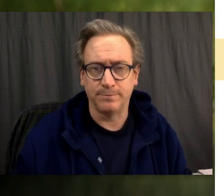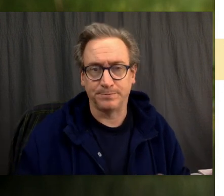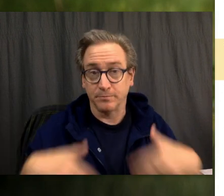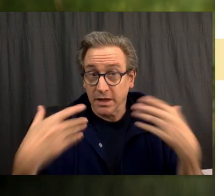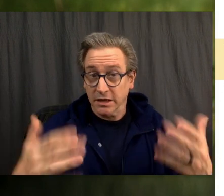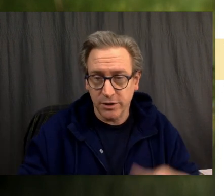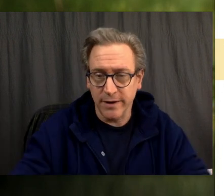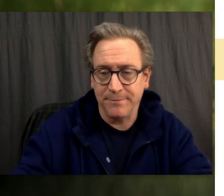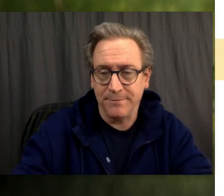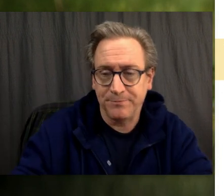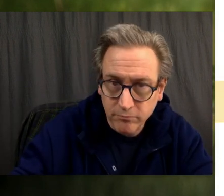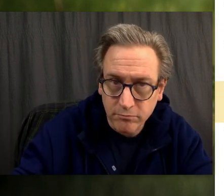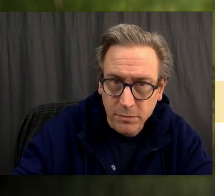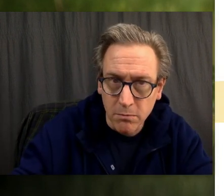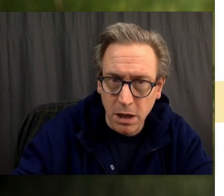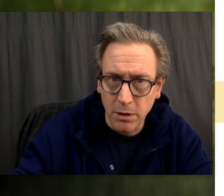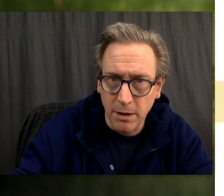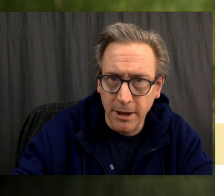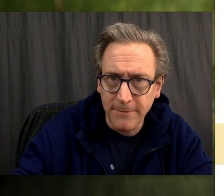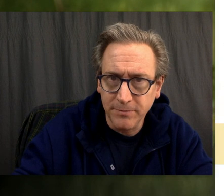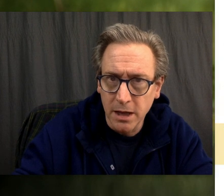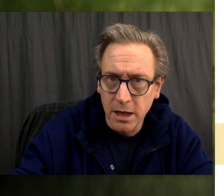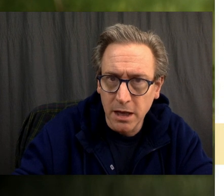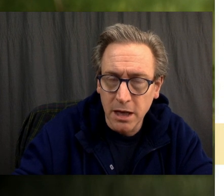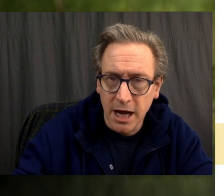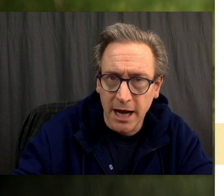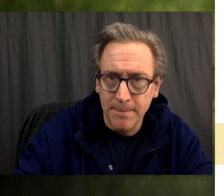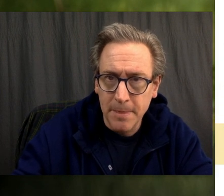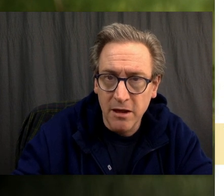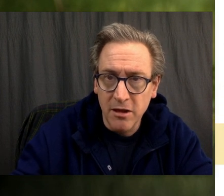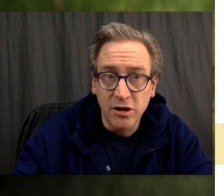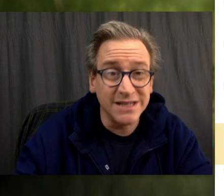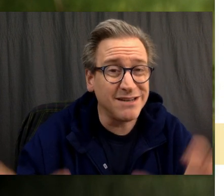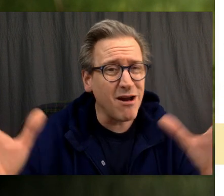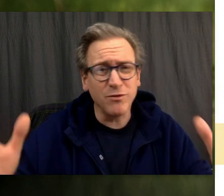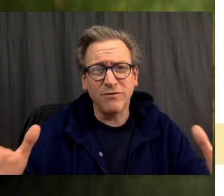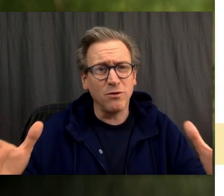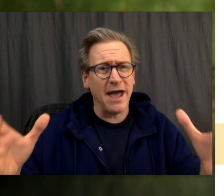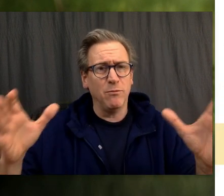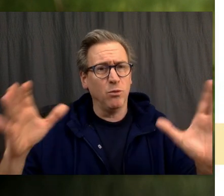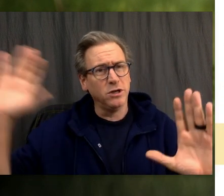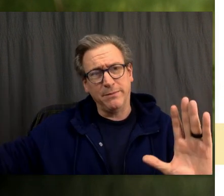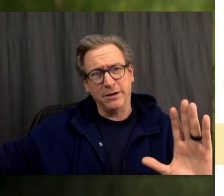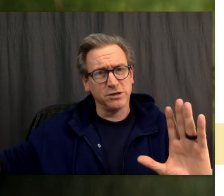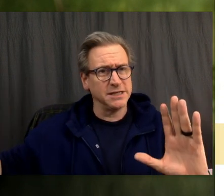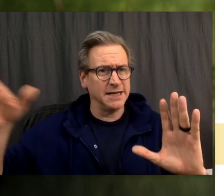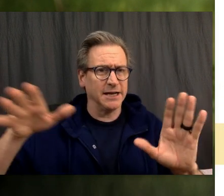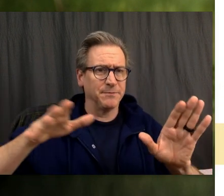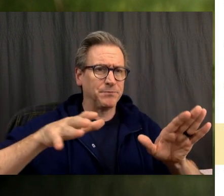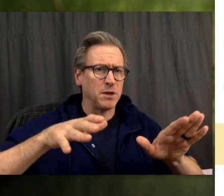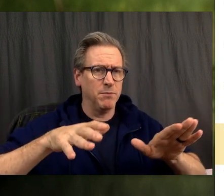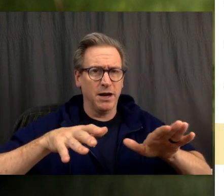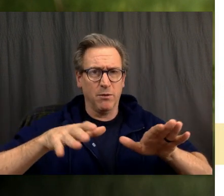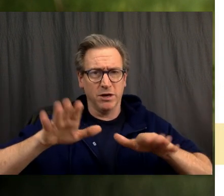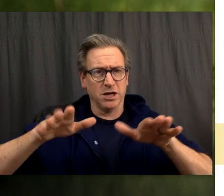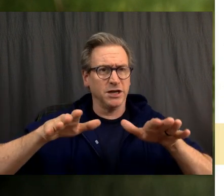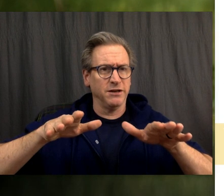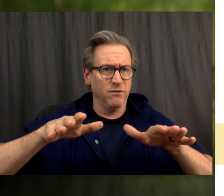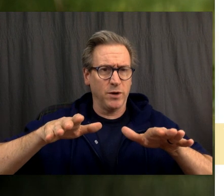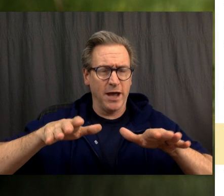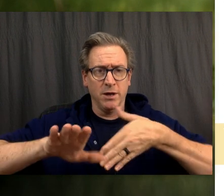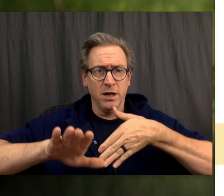slow. So anyway, blah, blah, blah. To start off with the vocab, we'll look at pictures in a second, but I want to